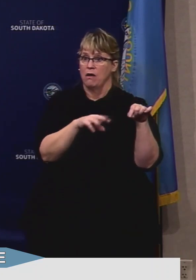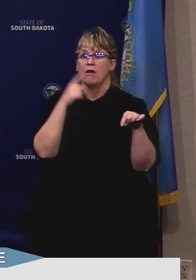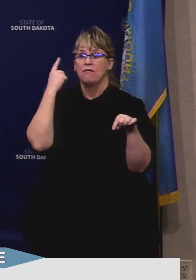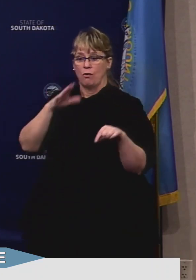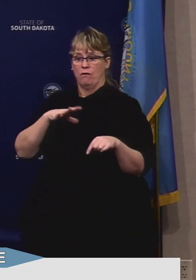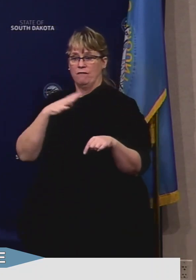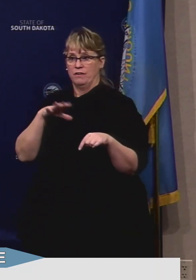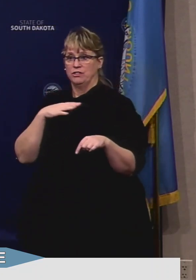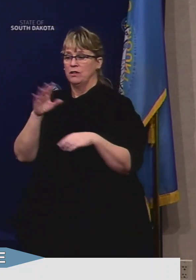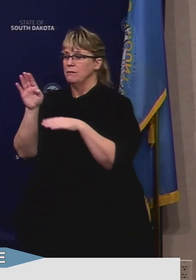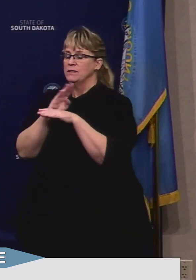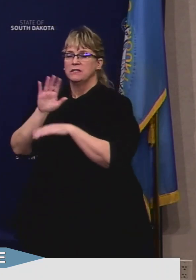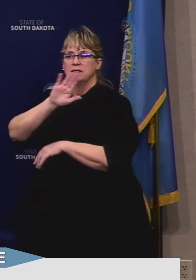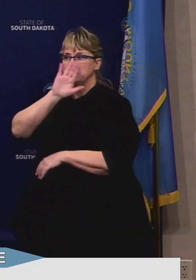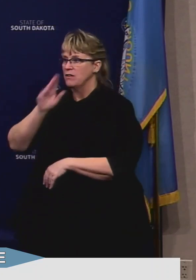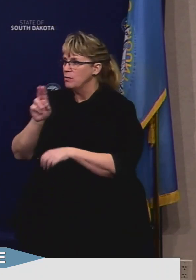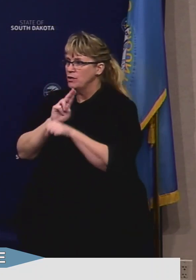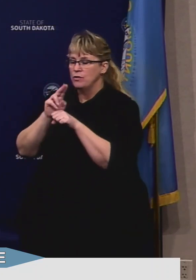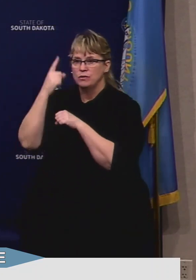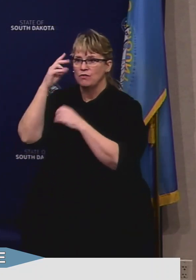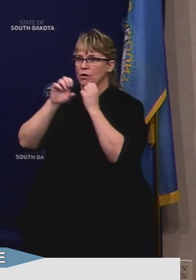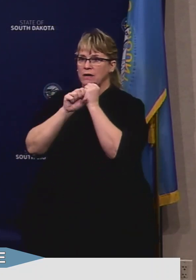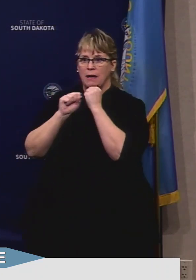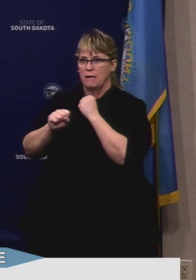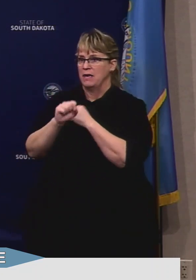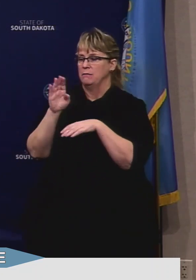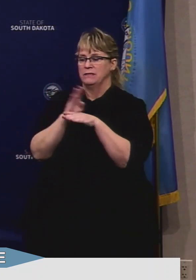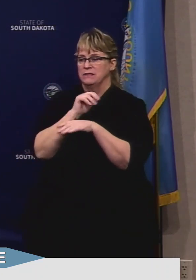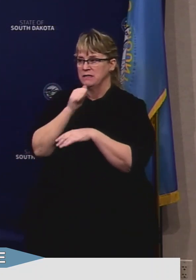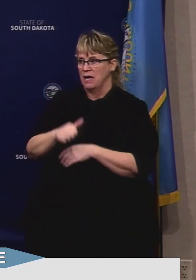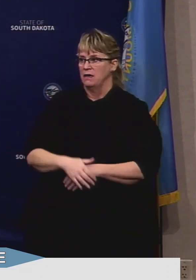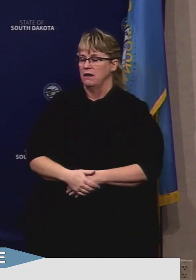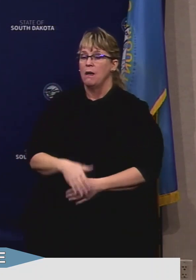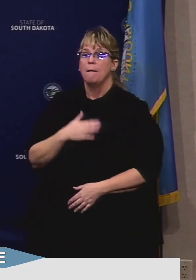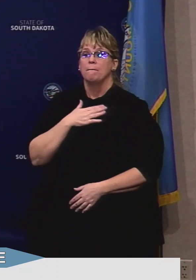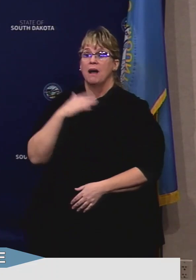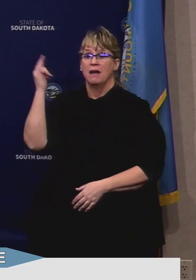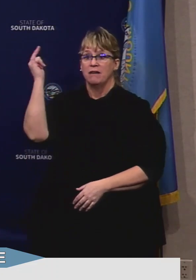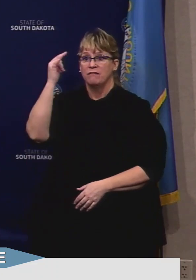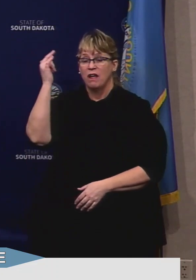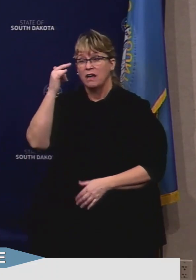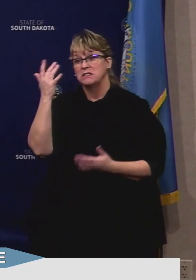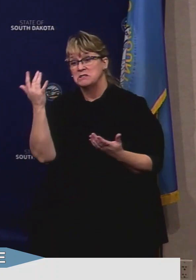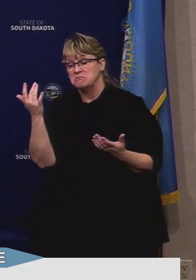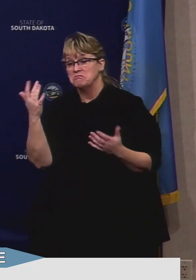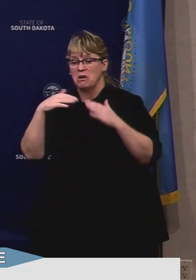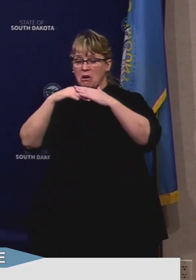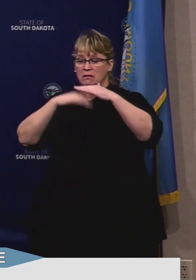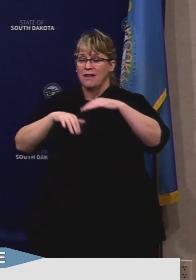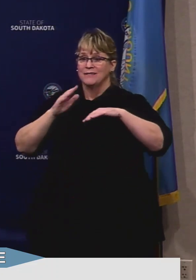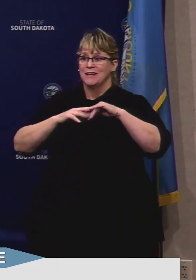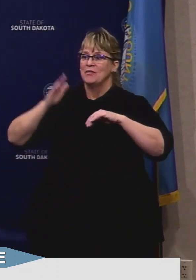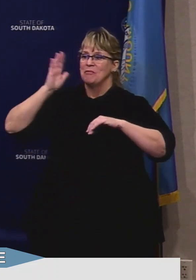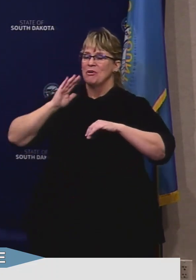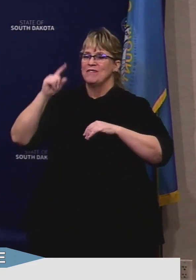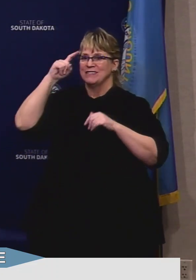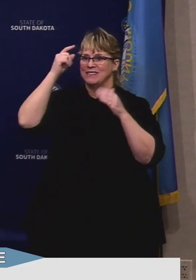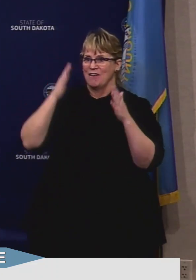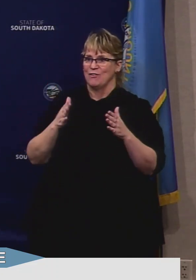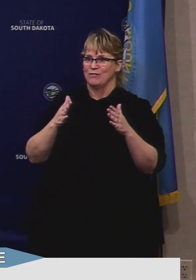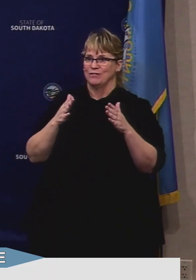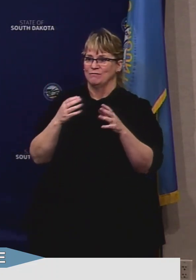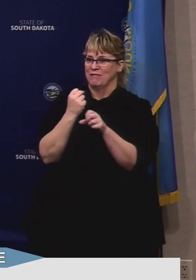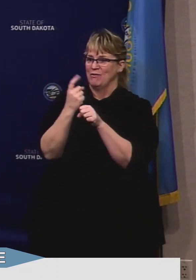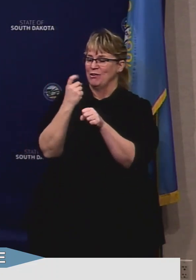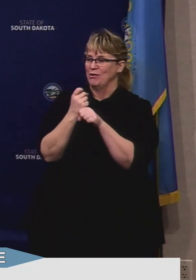official business. It's never been used for campaign business. In fact, my flights have averaged much less than the previous governor's flights did per